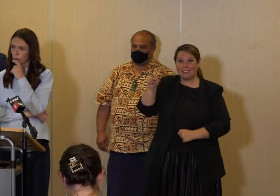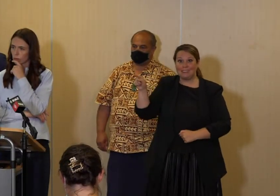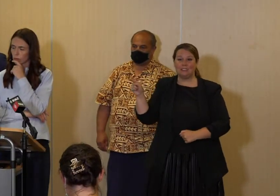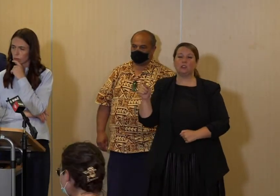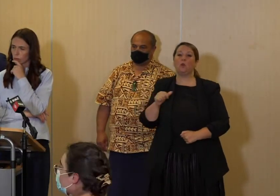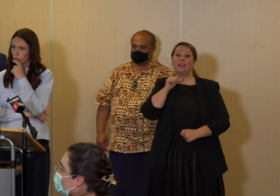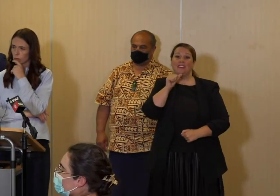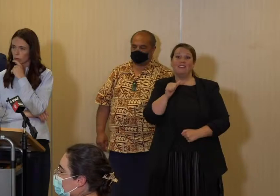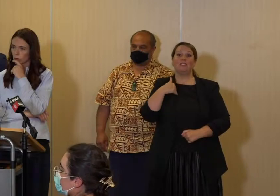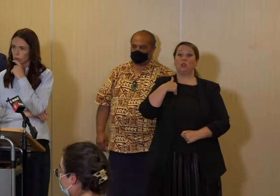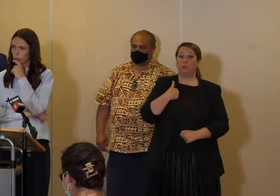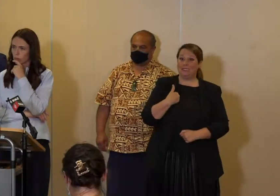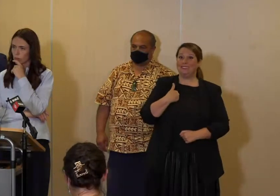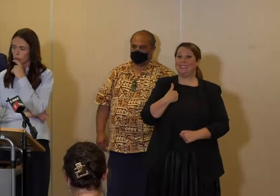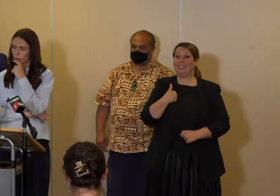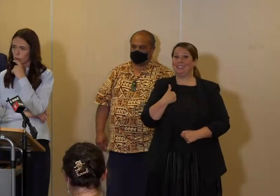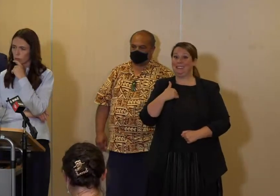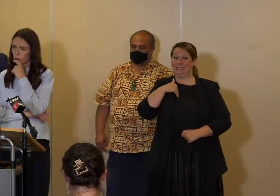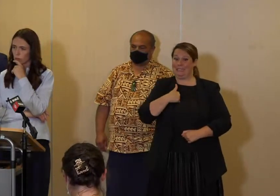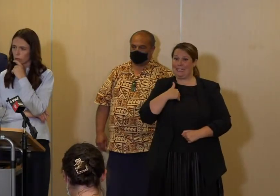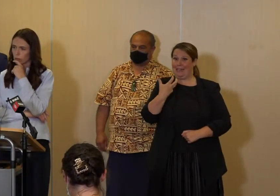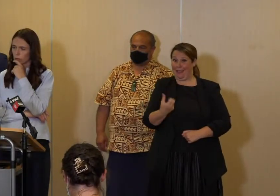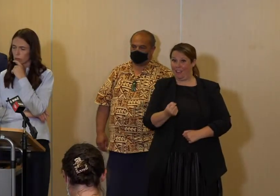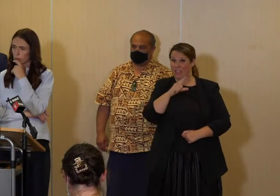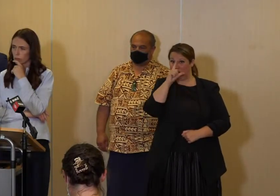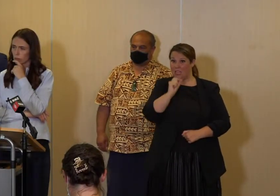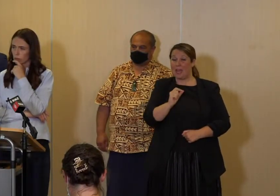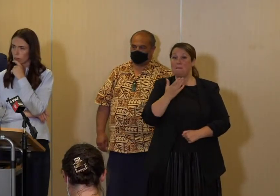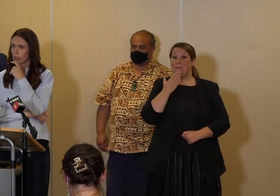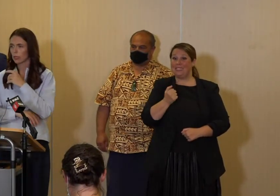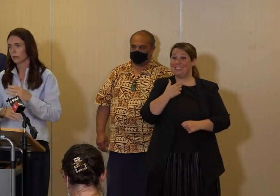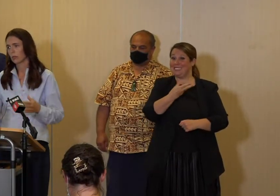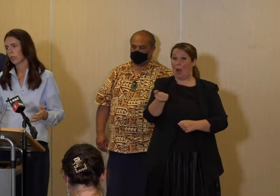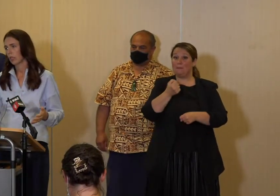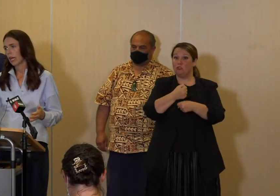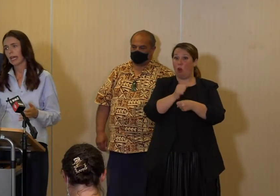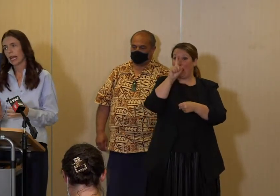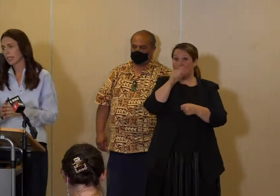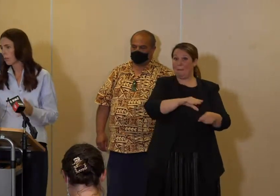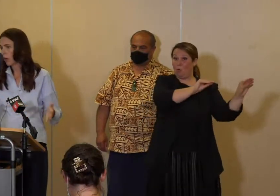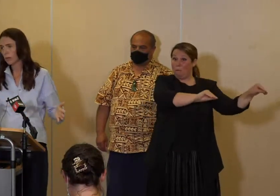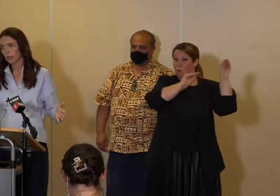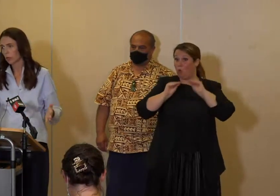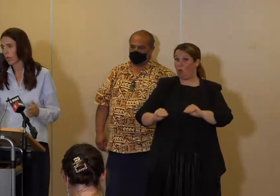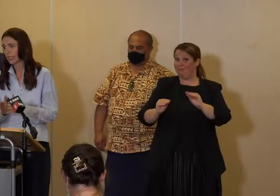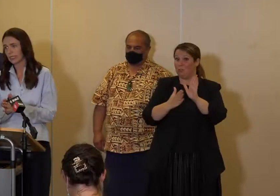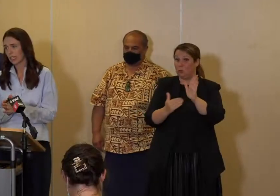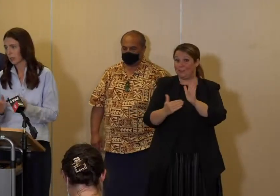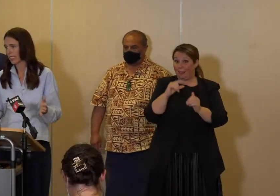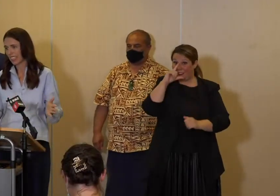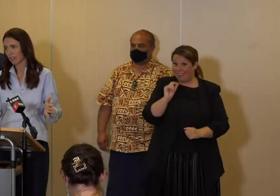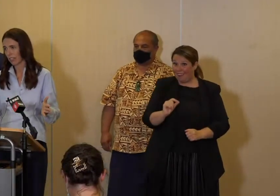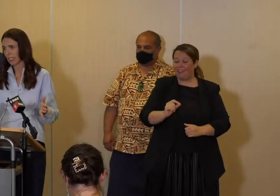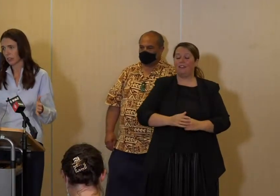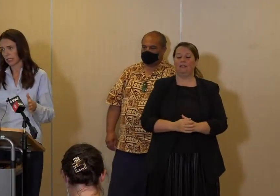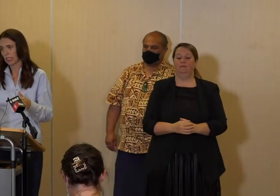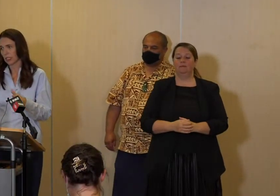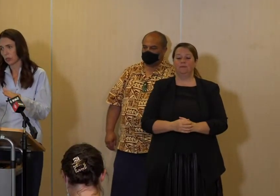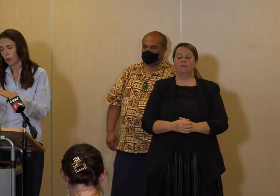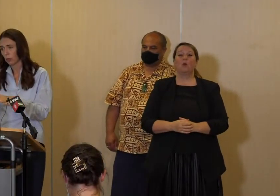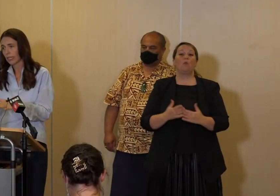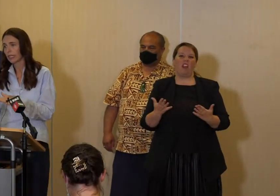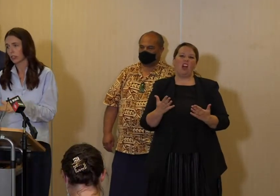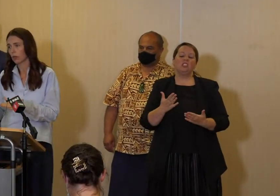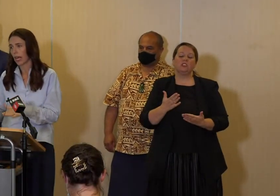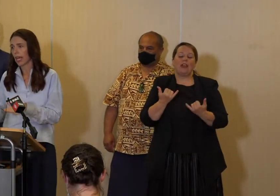to repatriate some of the Tongans that will be affected the most? At the moment, all I can say is we stand ready to